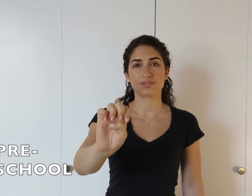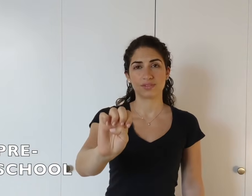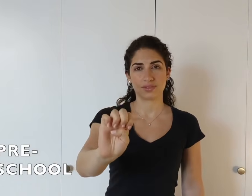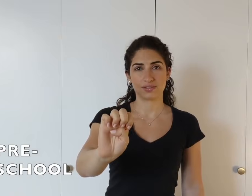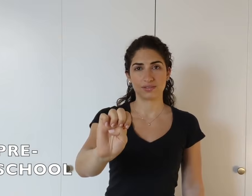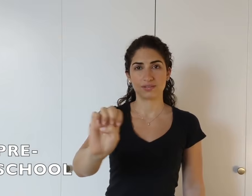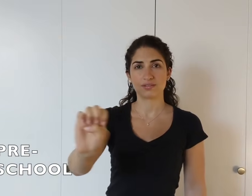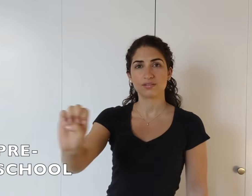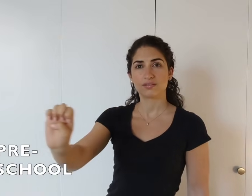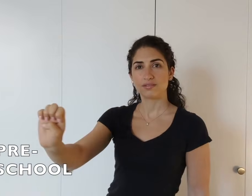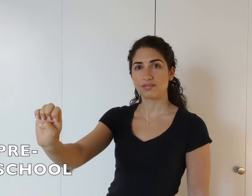E,